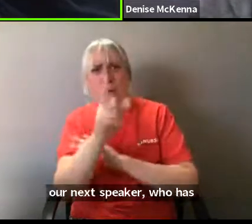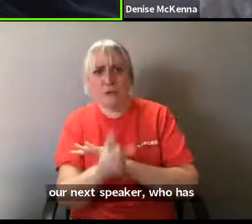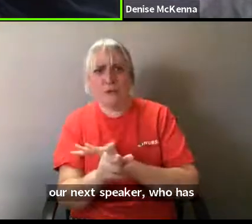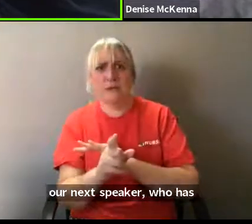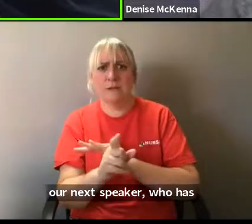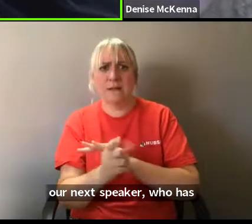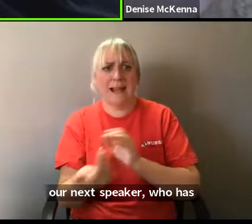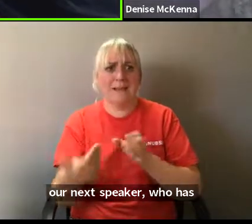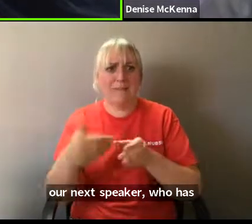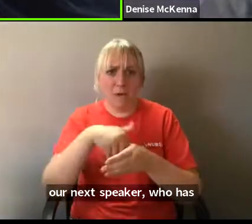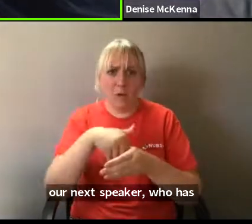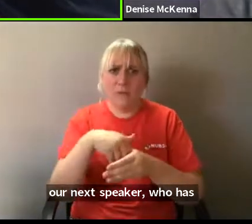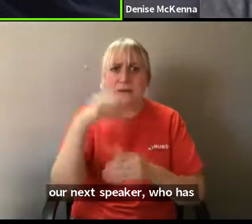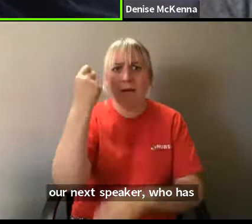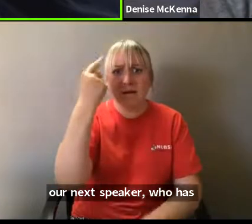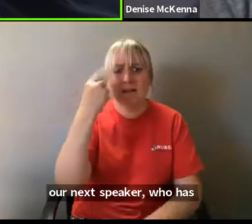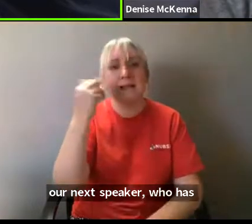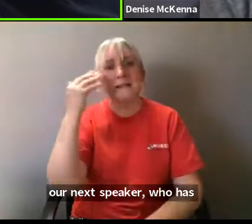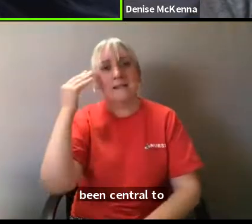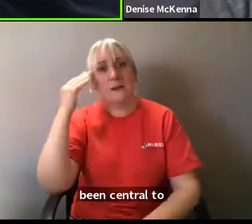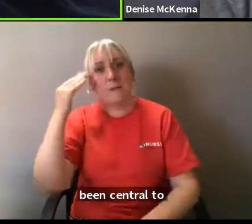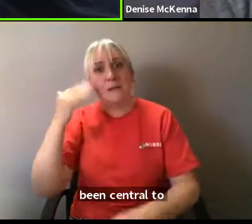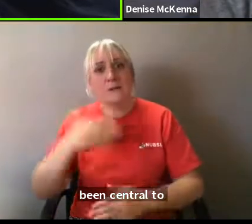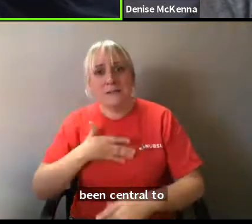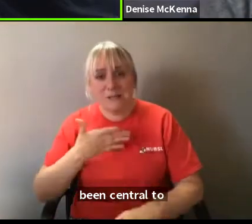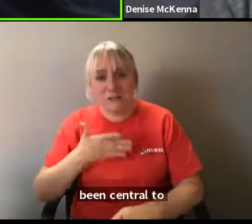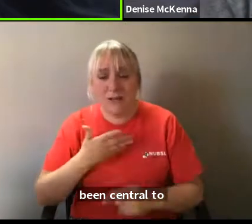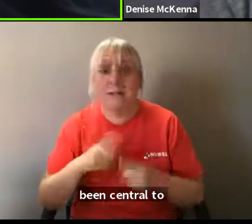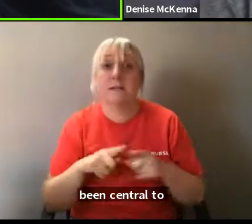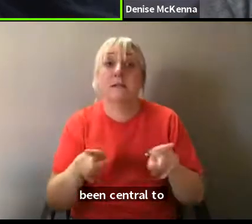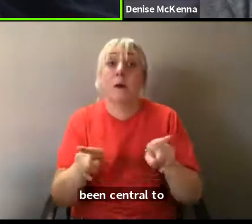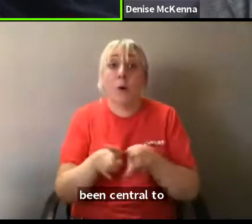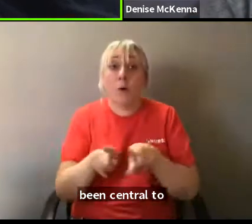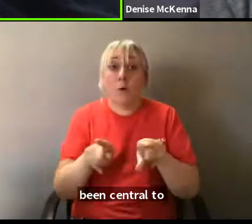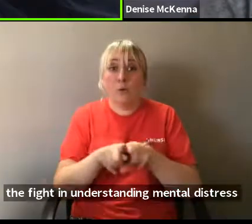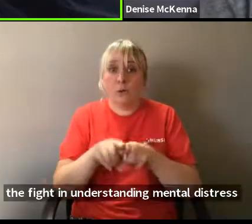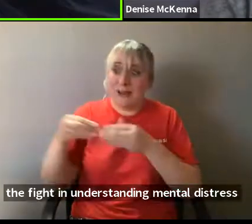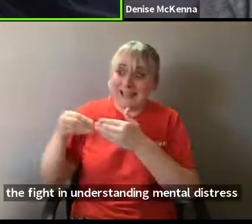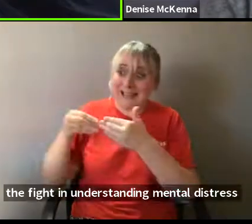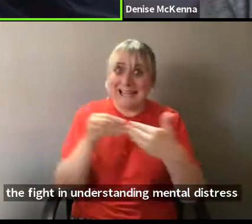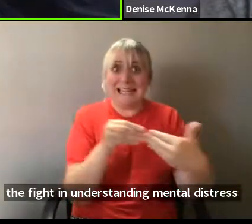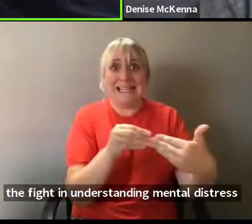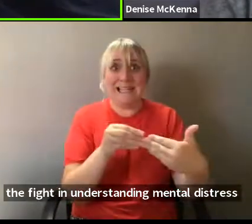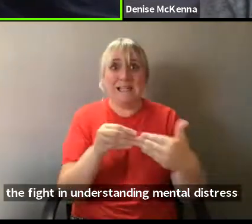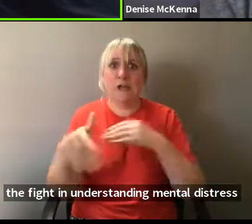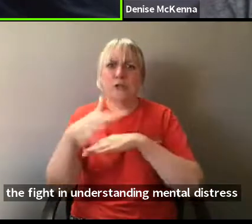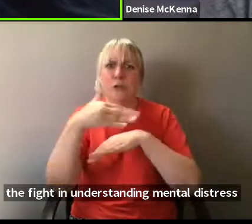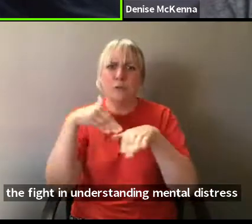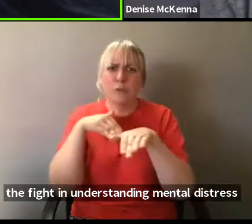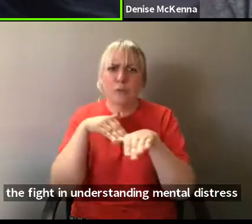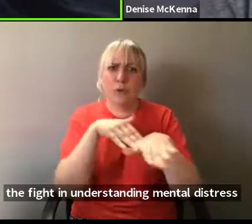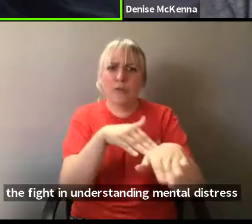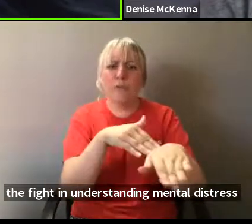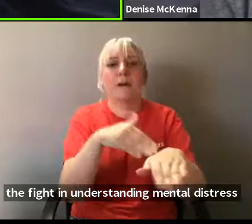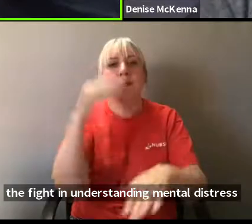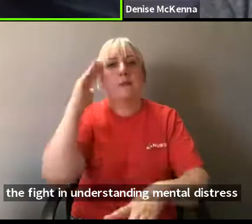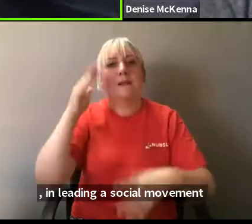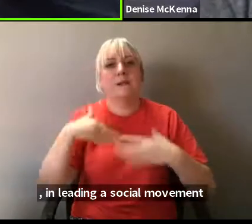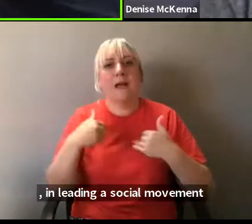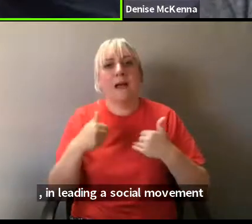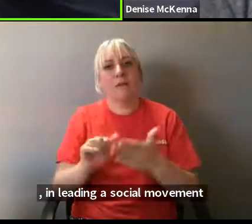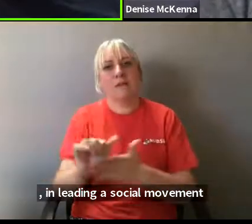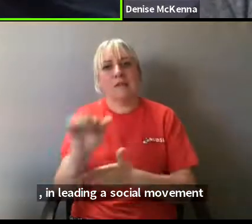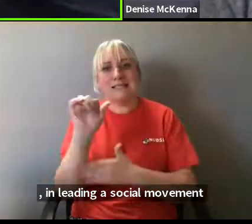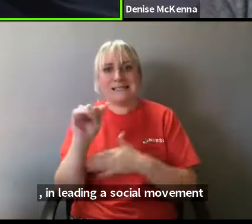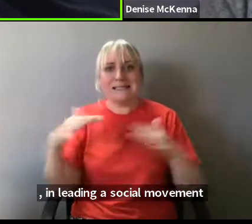understanding mental distress, in leading a social movement in the mental health resistance network